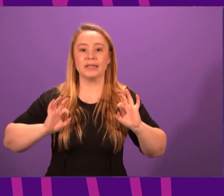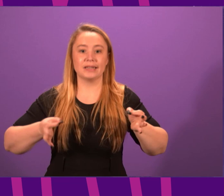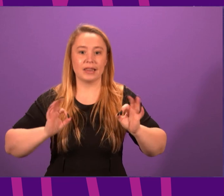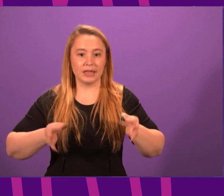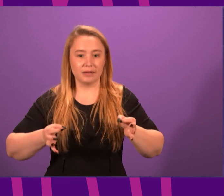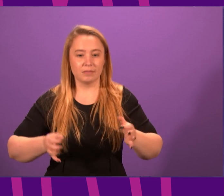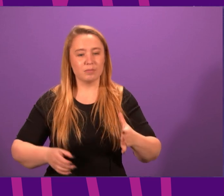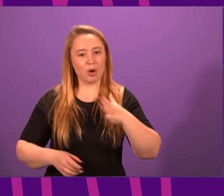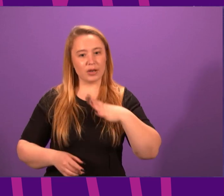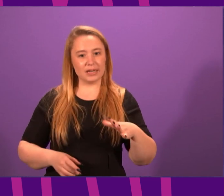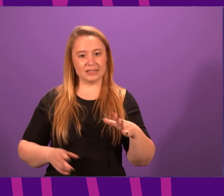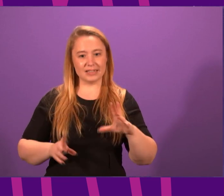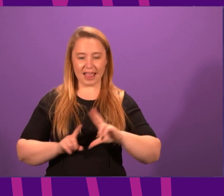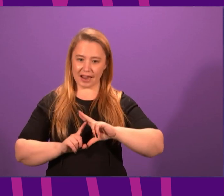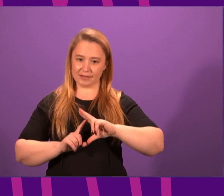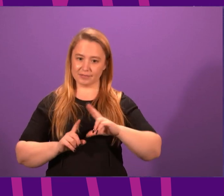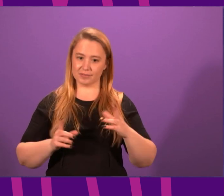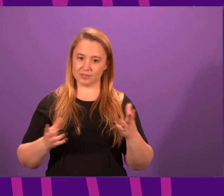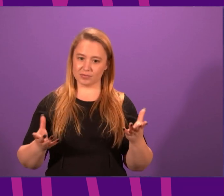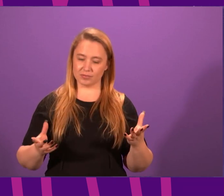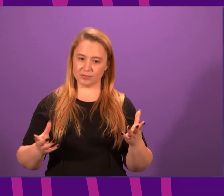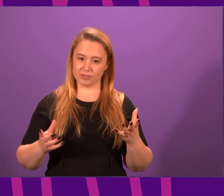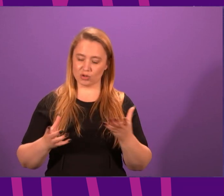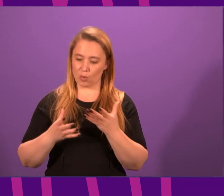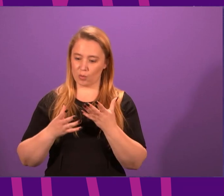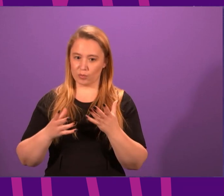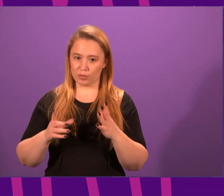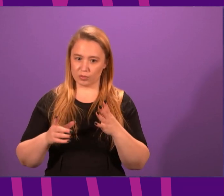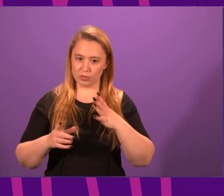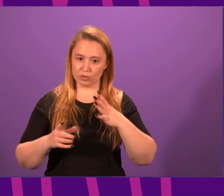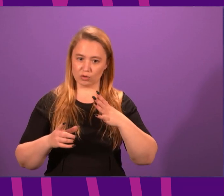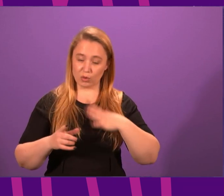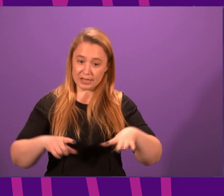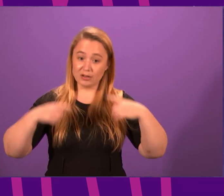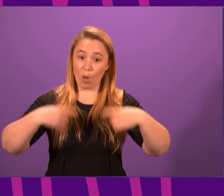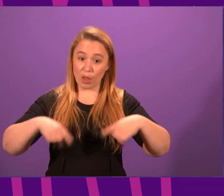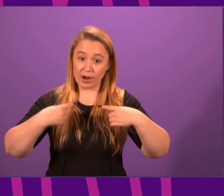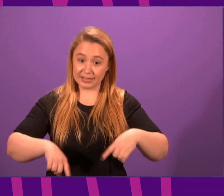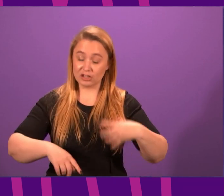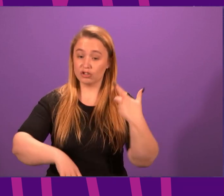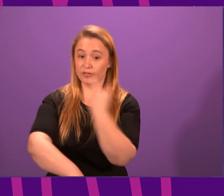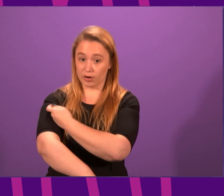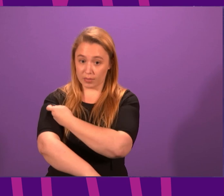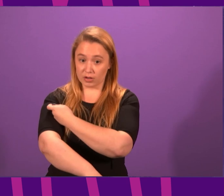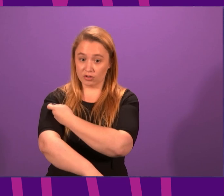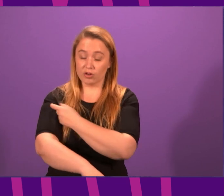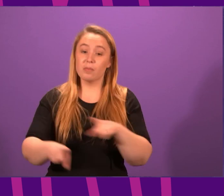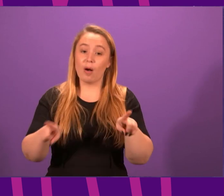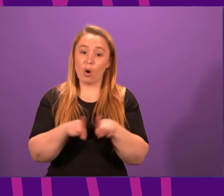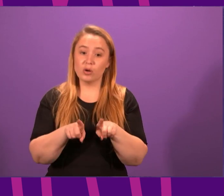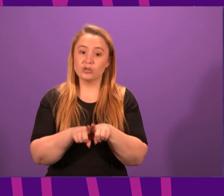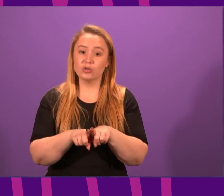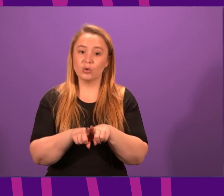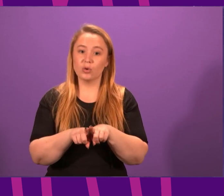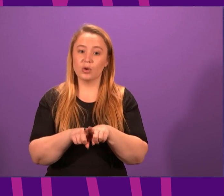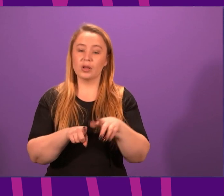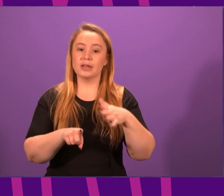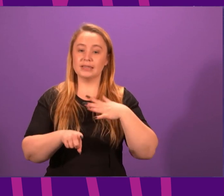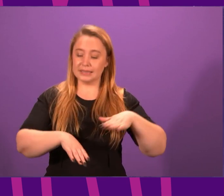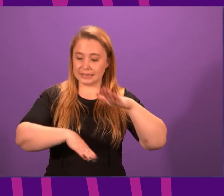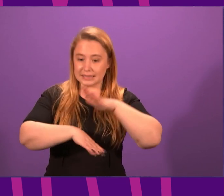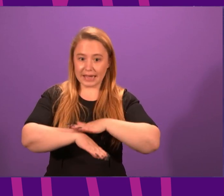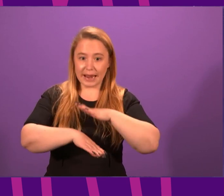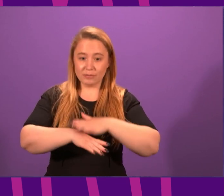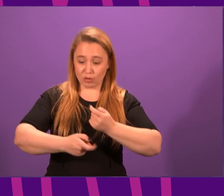need a bridge to go over so we get not just to the authorisation of a vaccine, but to the time it will take